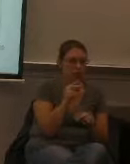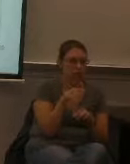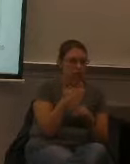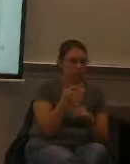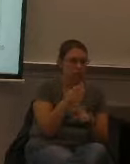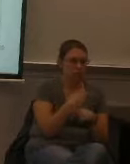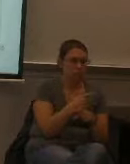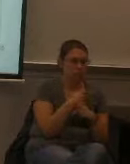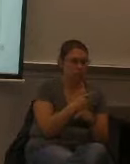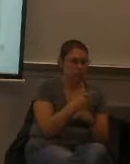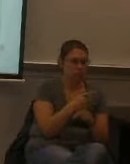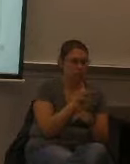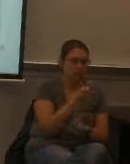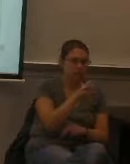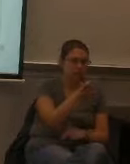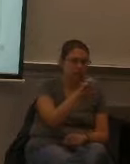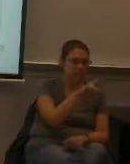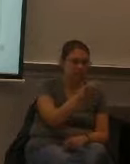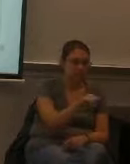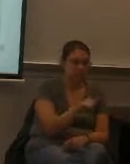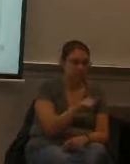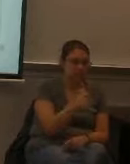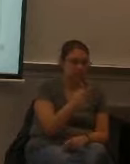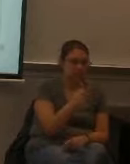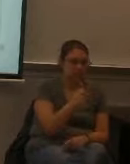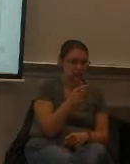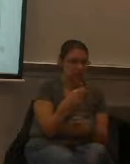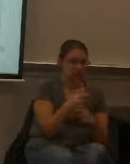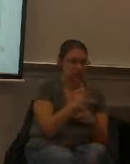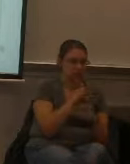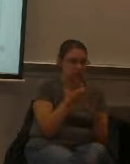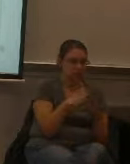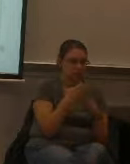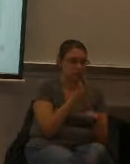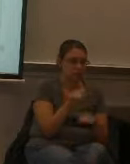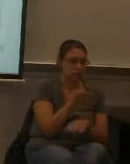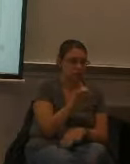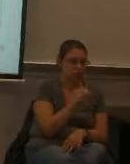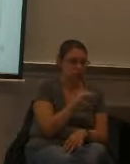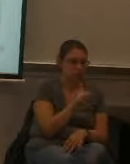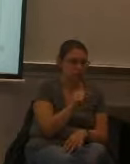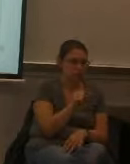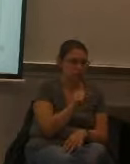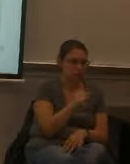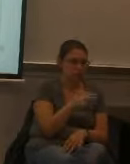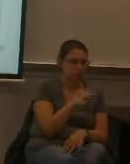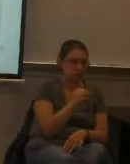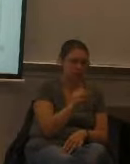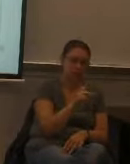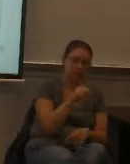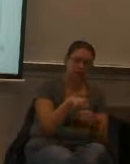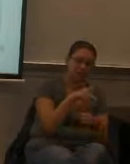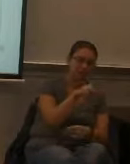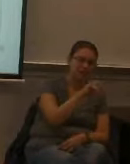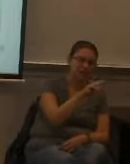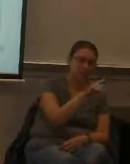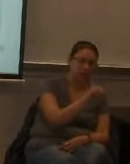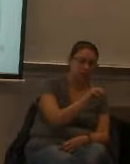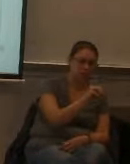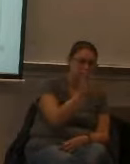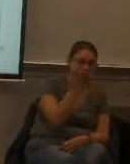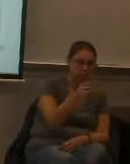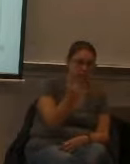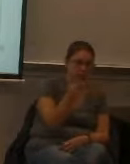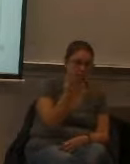the production efficiency, the production divided by the biomass in kilocalories per gram per